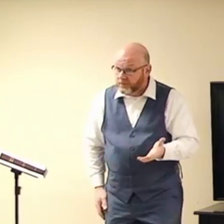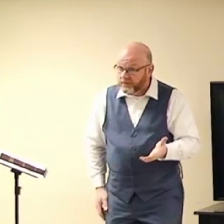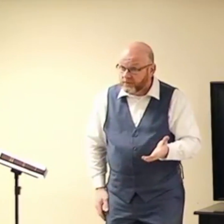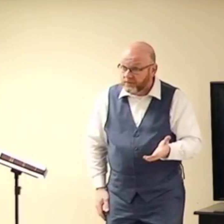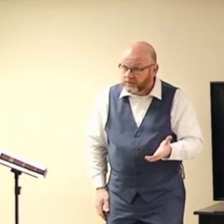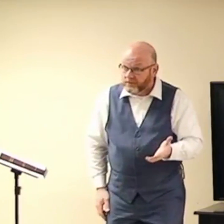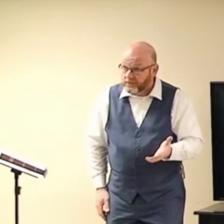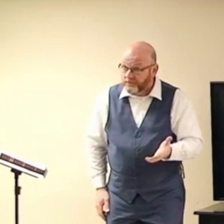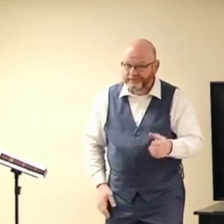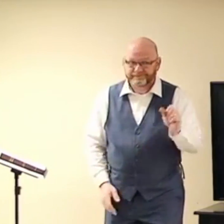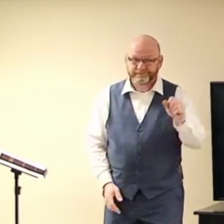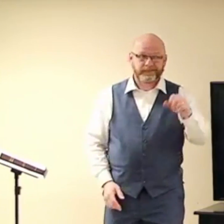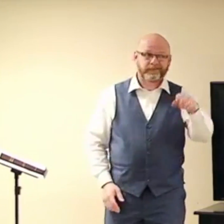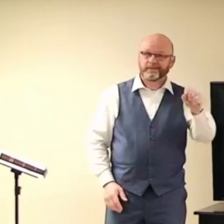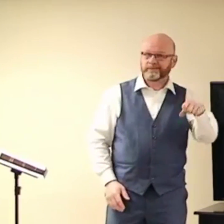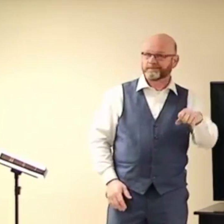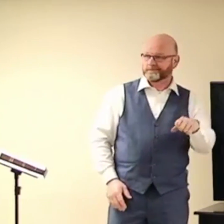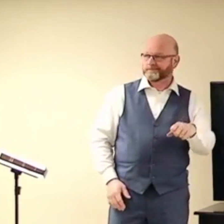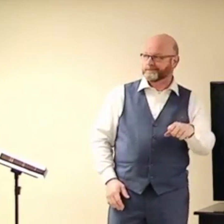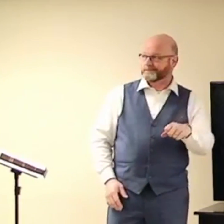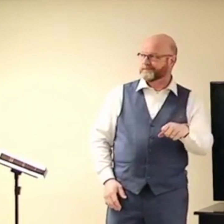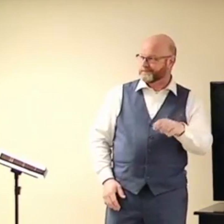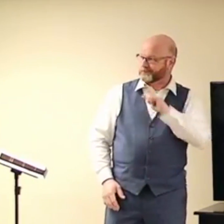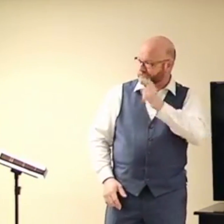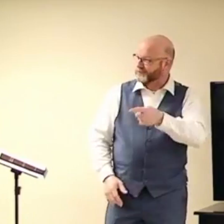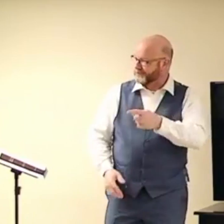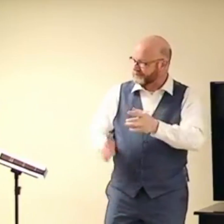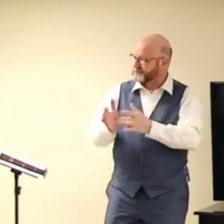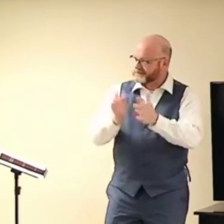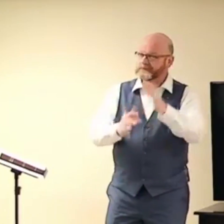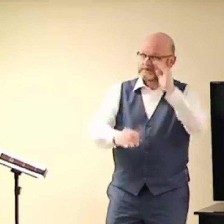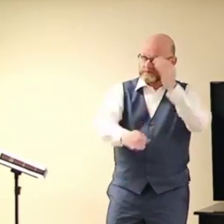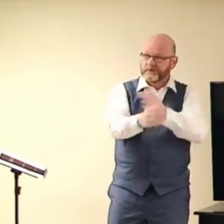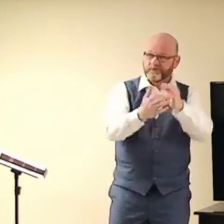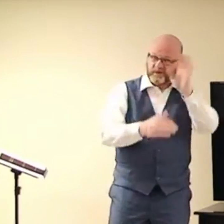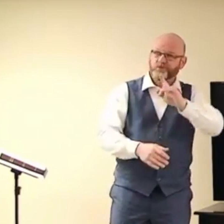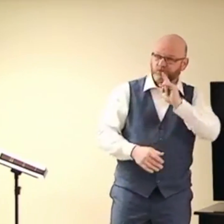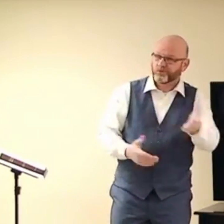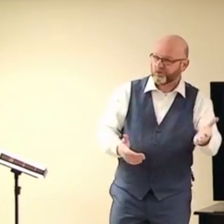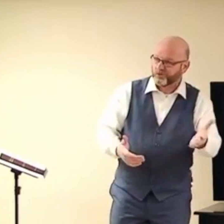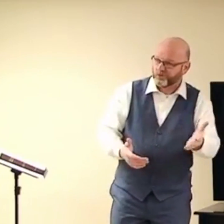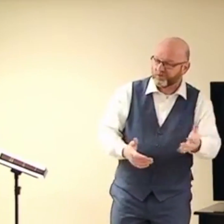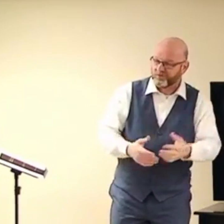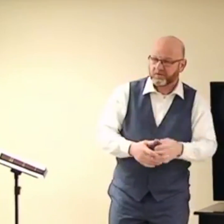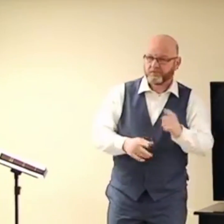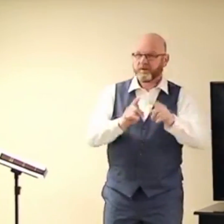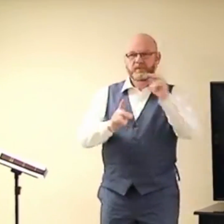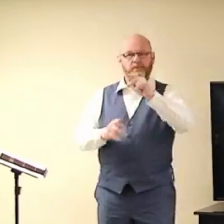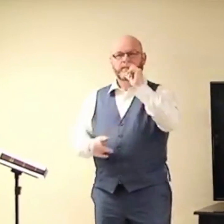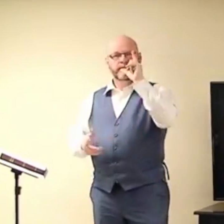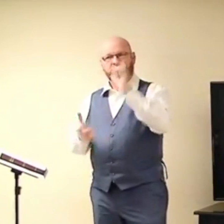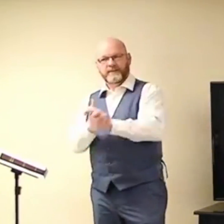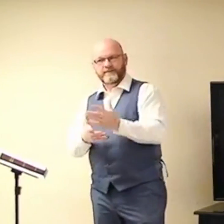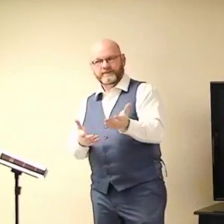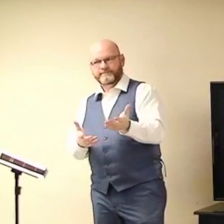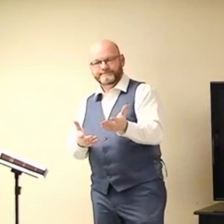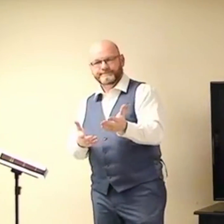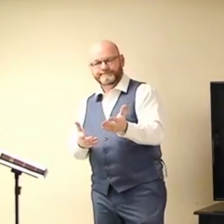Was Jesus right? Yeah, absolutely. Yeah. He is God. He and God the Father are one.